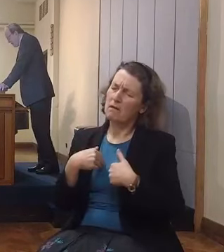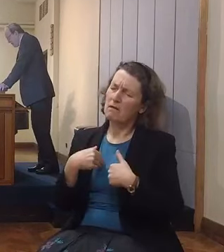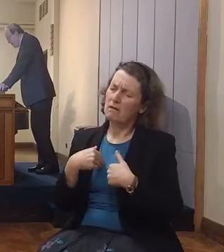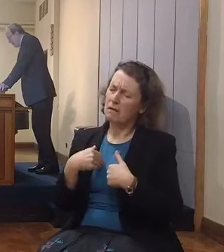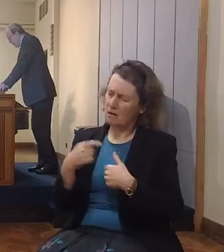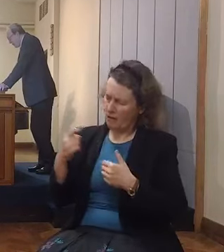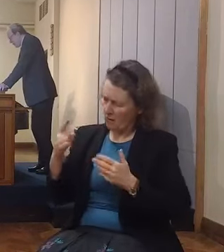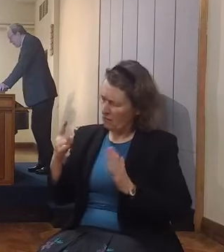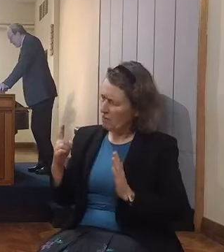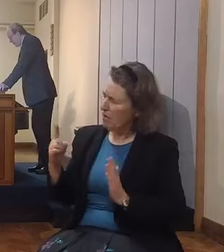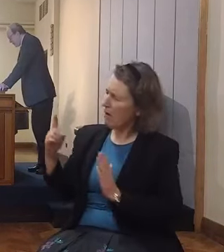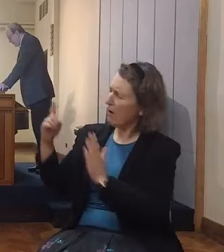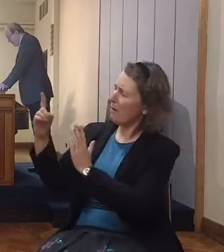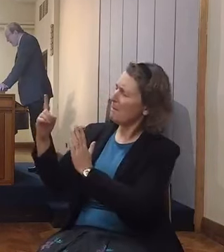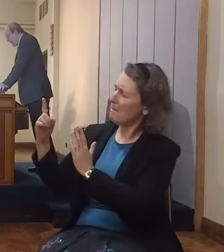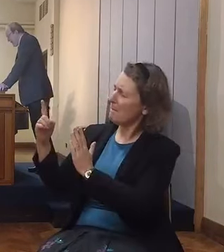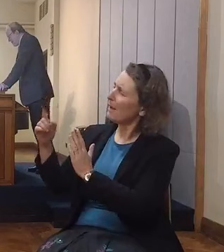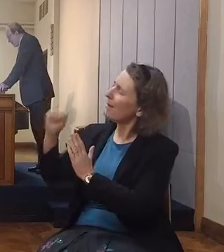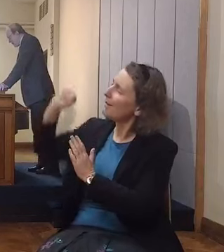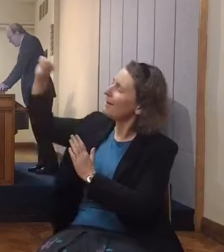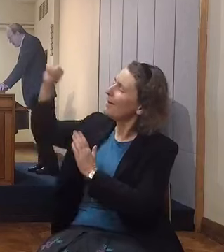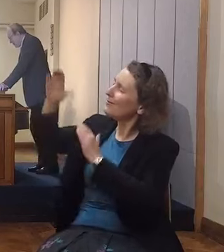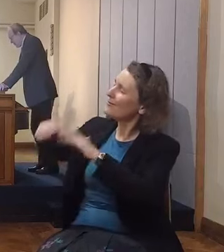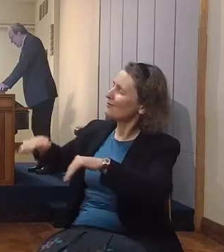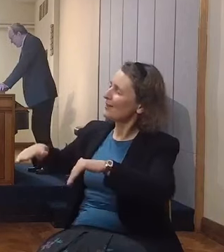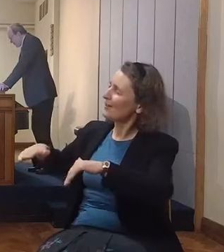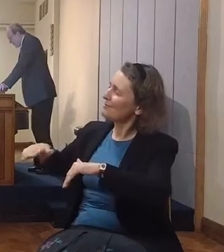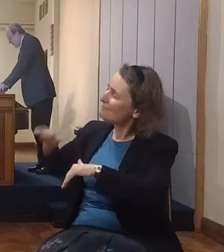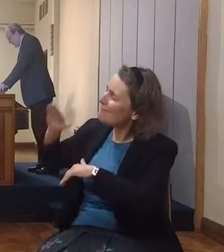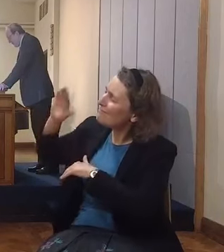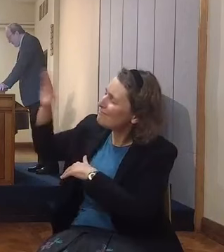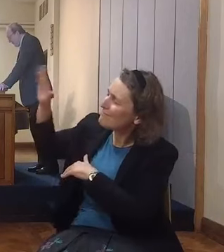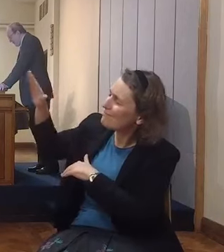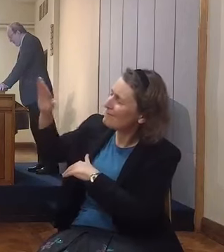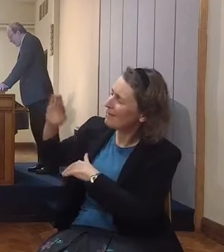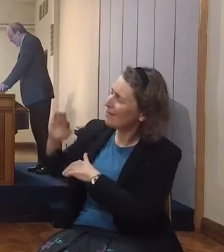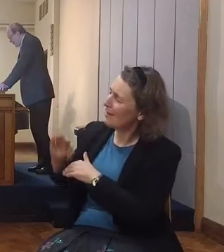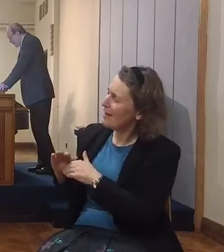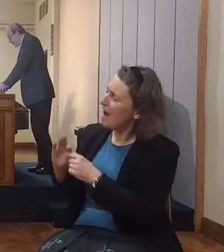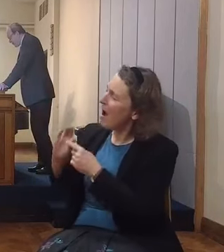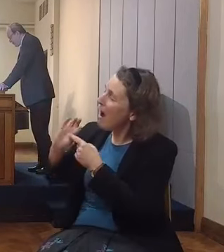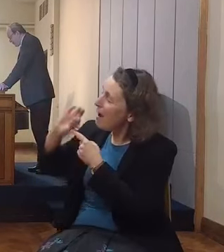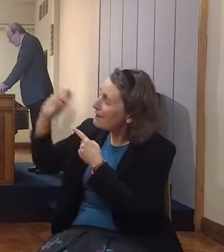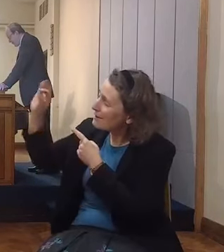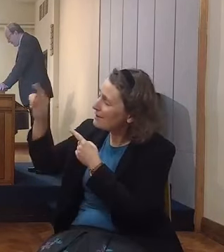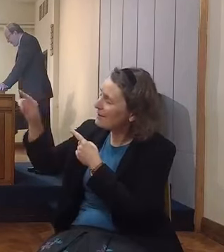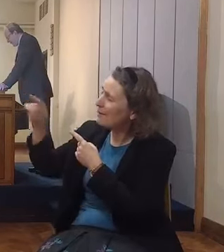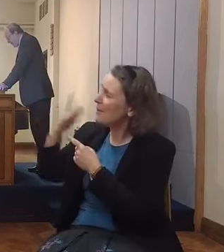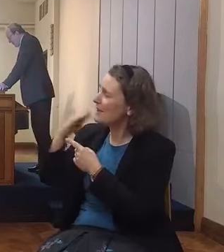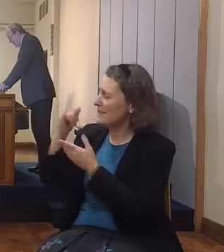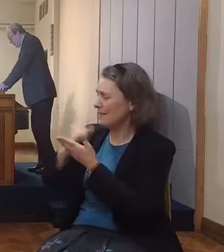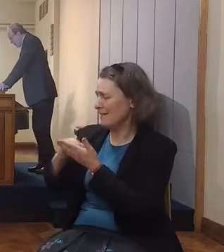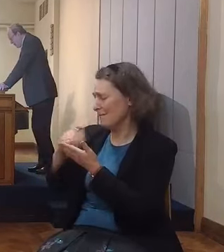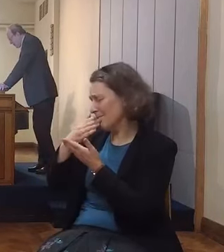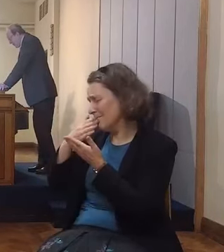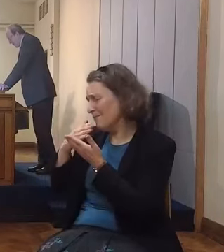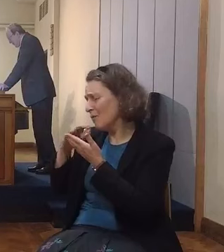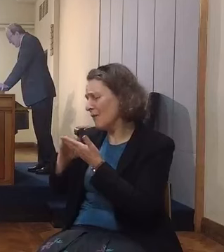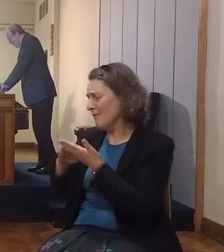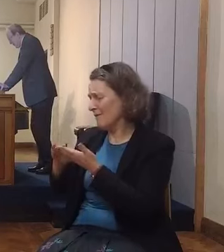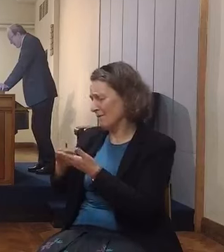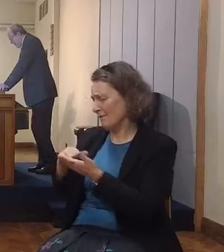thy name. Look upon us now, pardon and forgive us our sin. Receive us, we ask. O